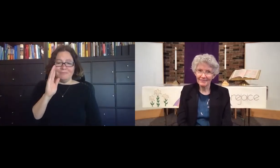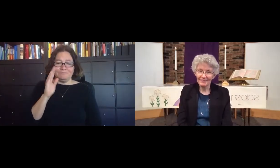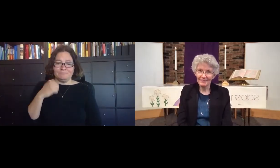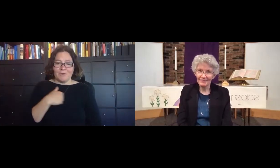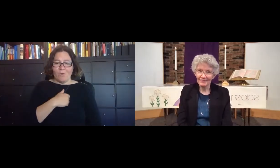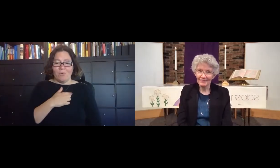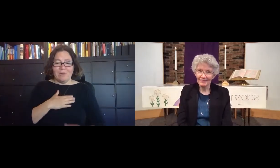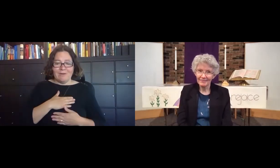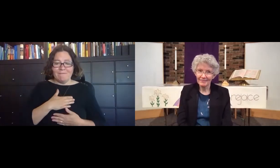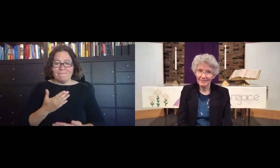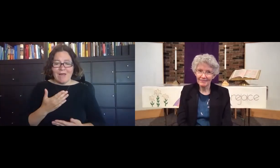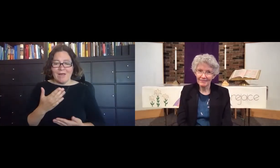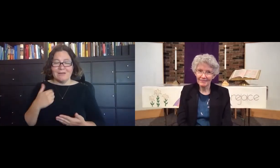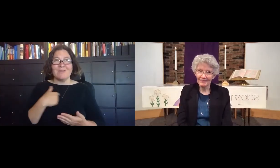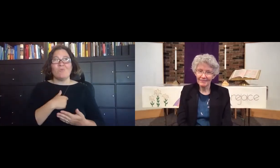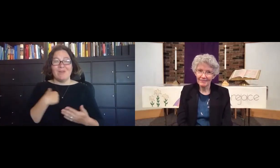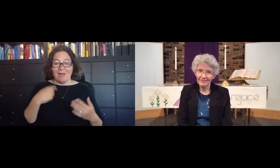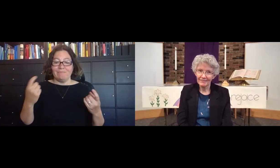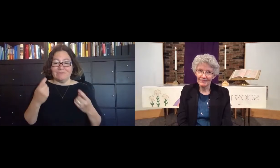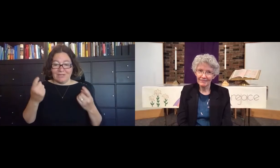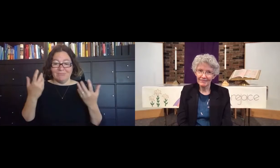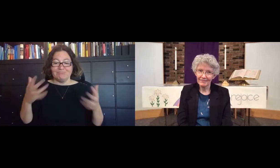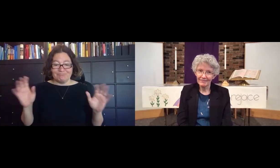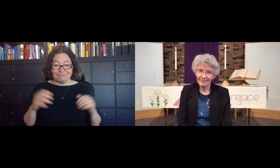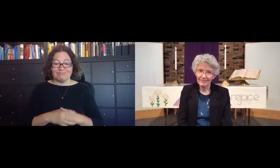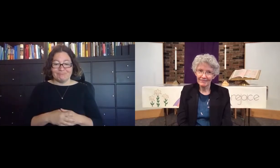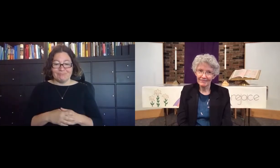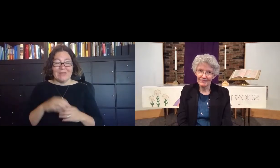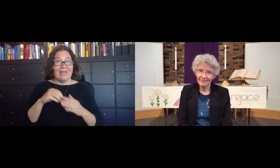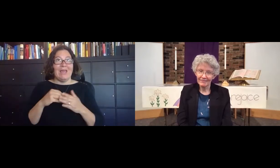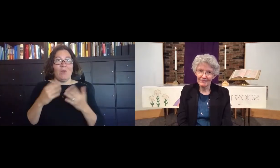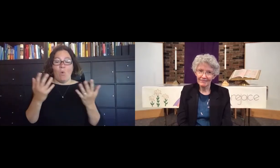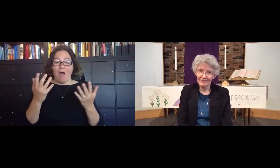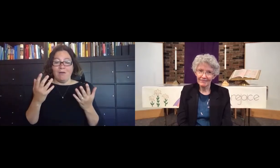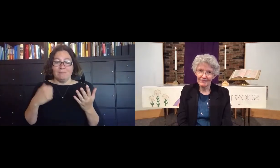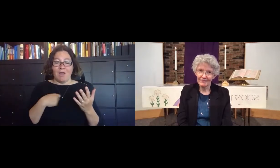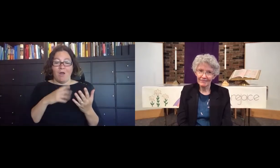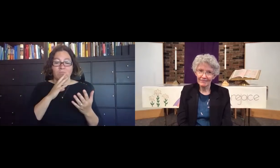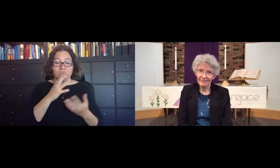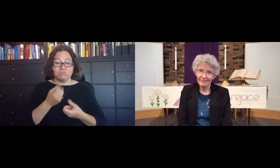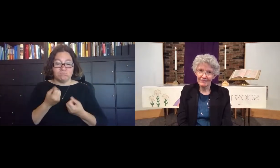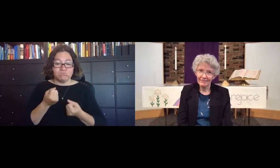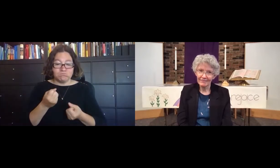Intern Lori is saying, God, we confess that we have sinned in our words,